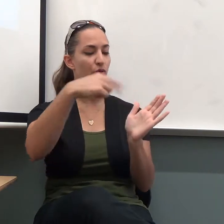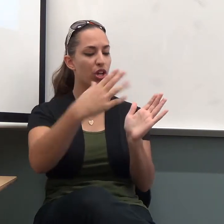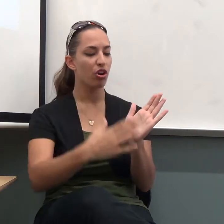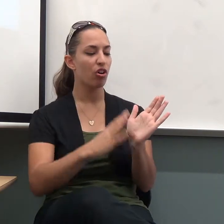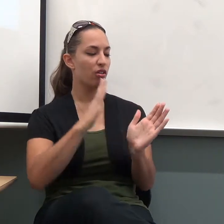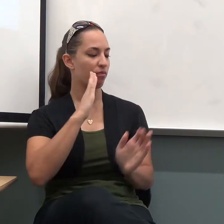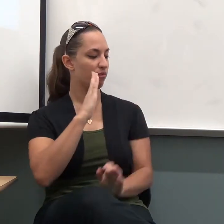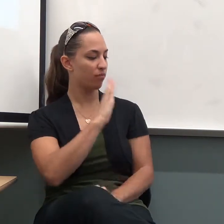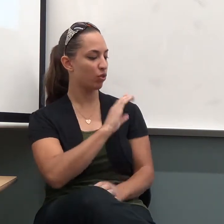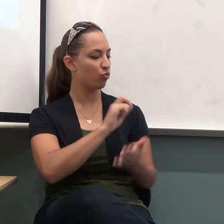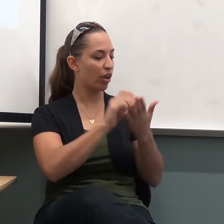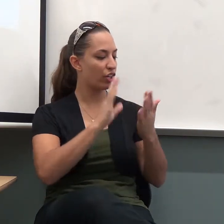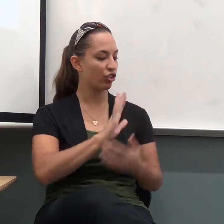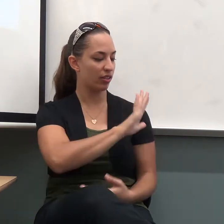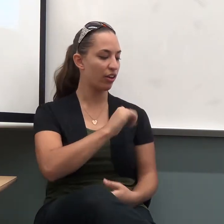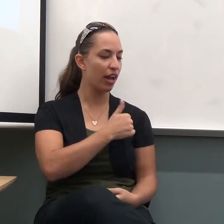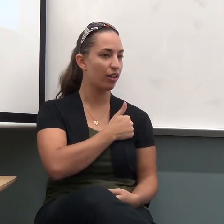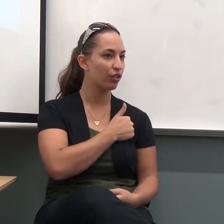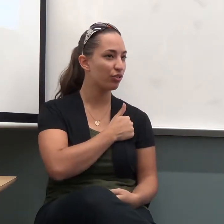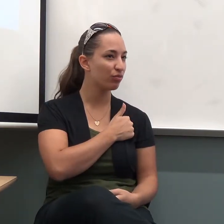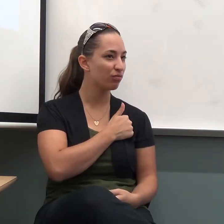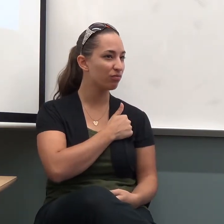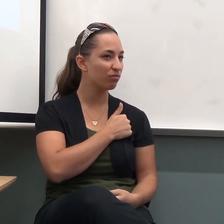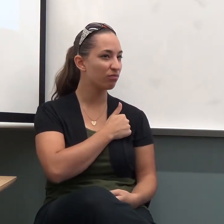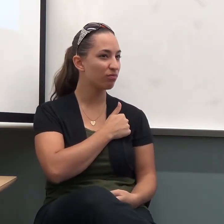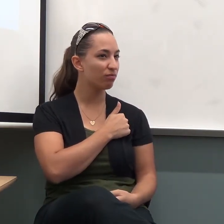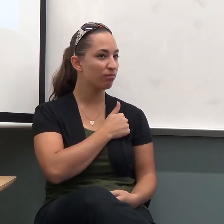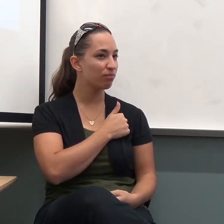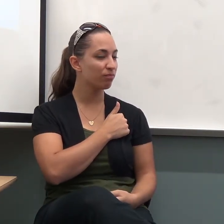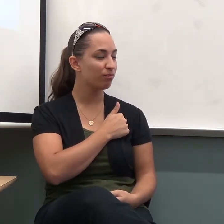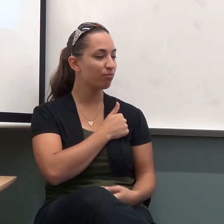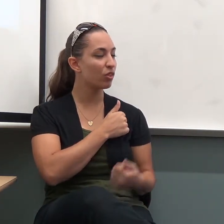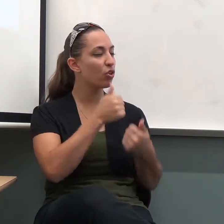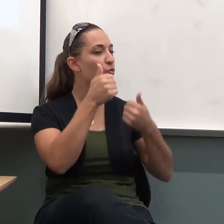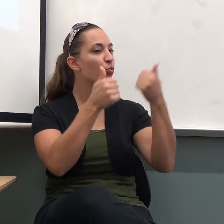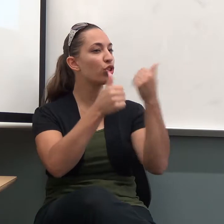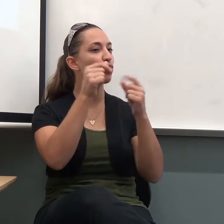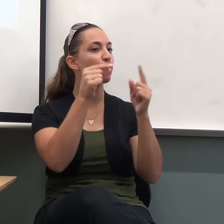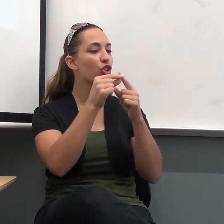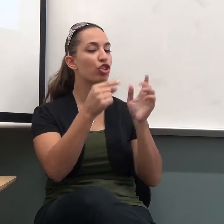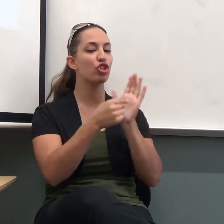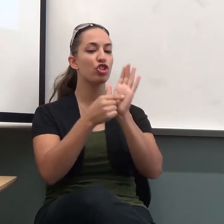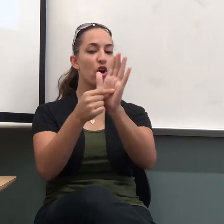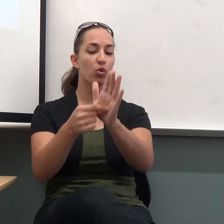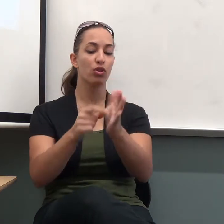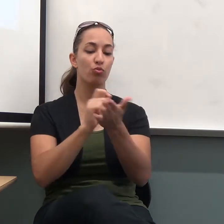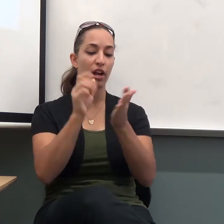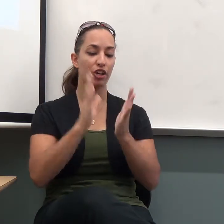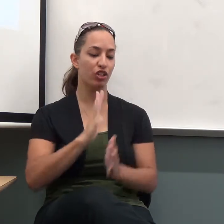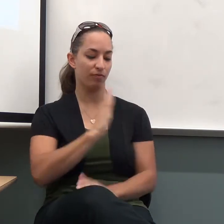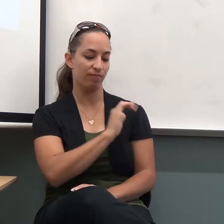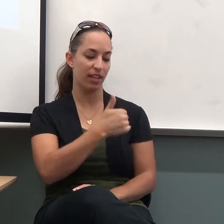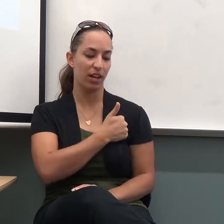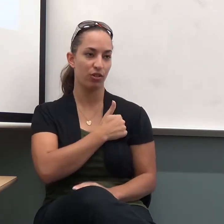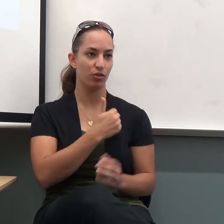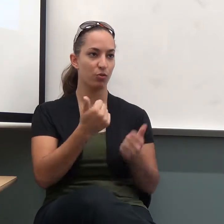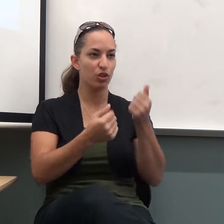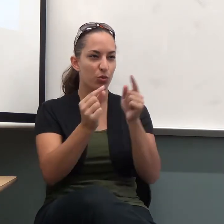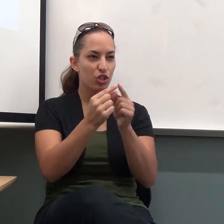What word indicates the attitude of the writer? Give. Johnny, you raise your hand,